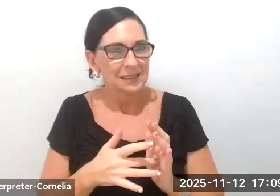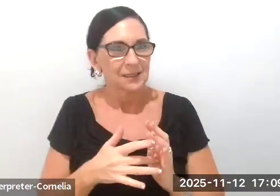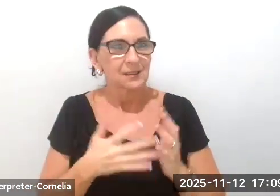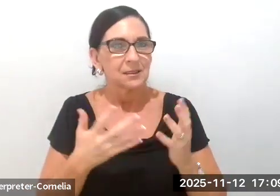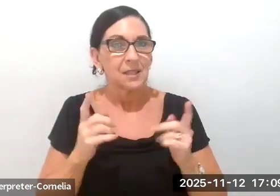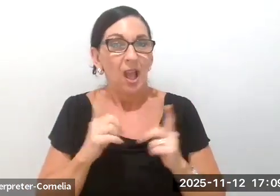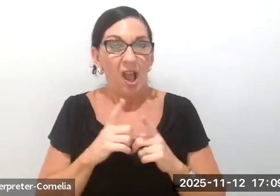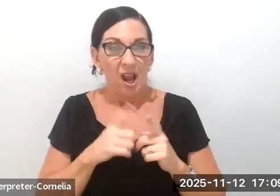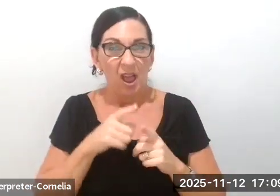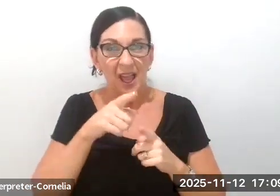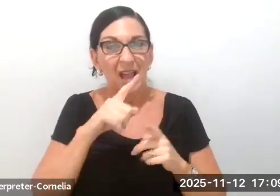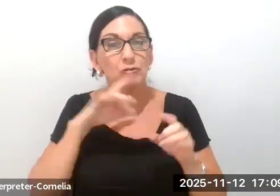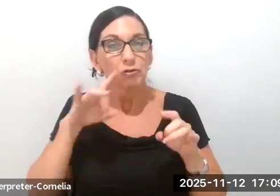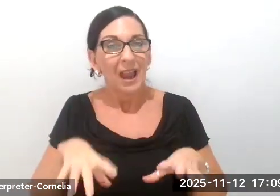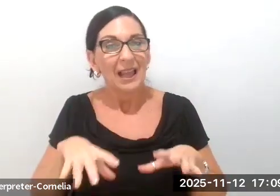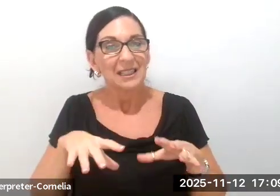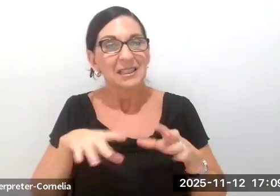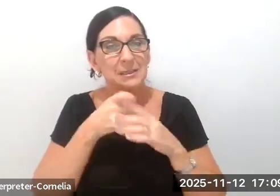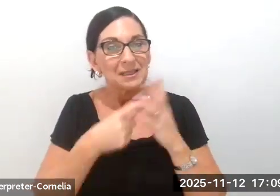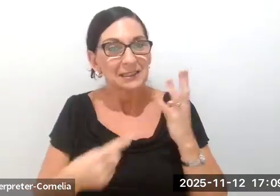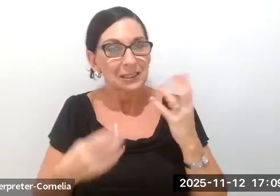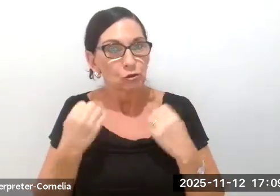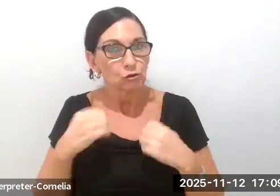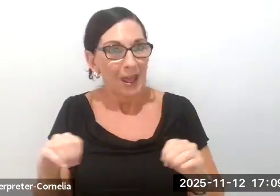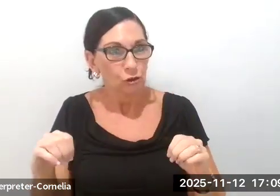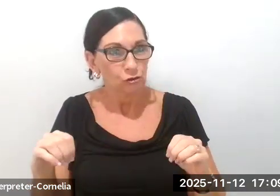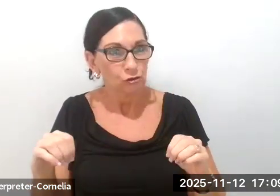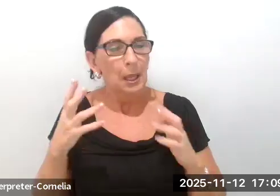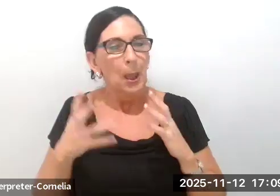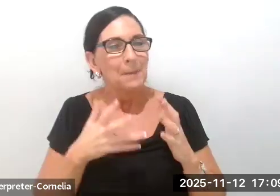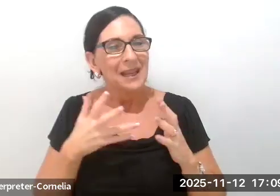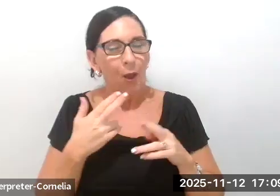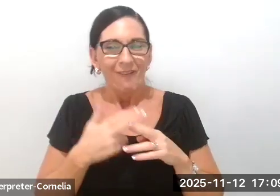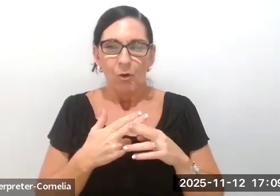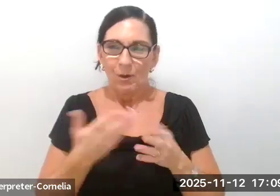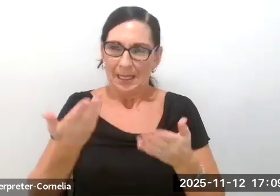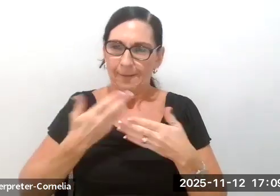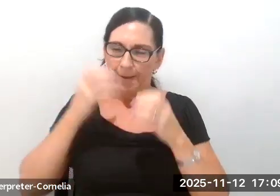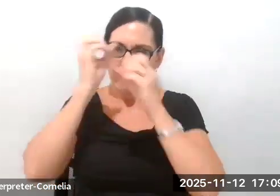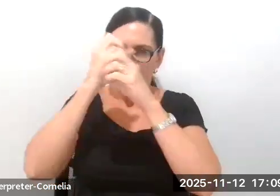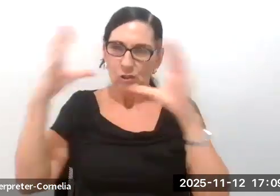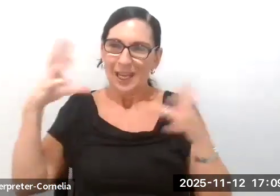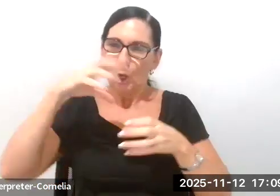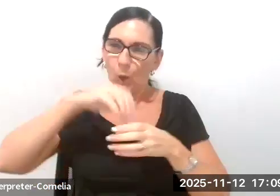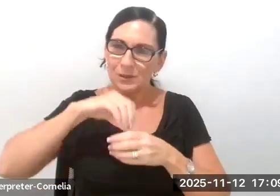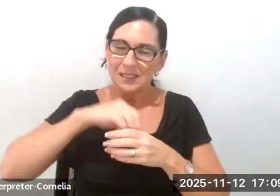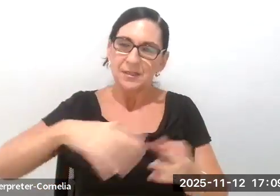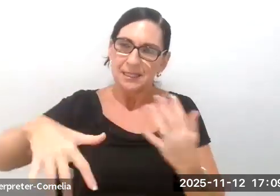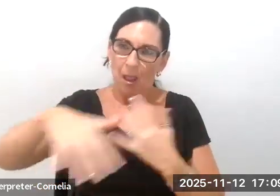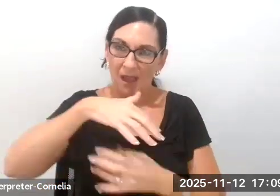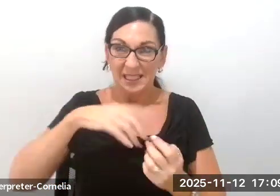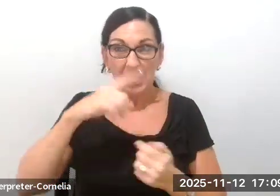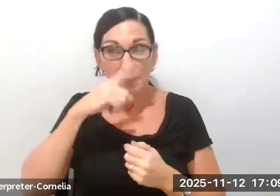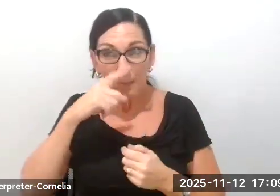an initiative of Australia's disability strategy, which sets a vision for an inclusive society where people with disability are